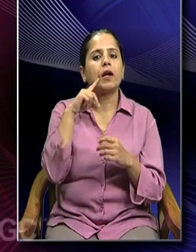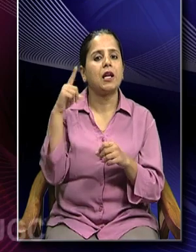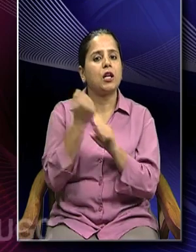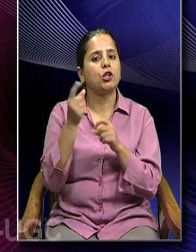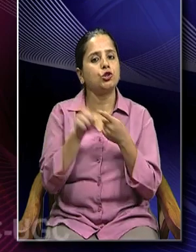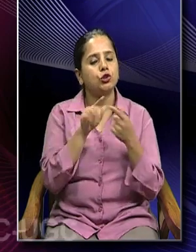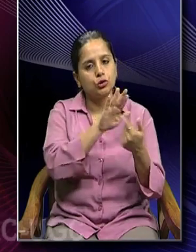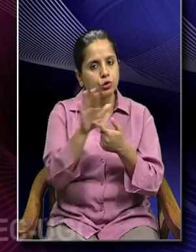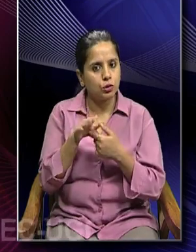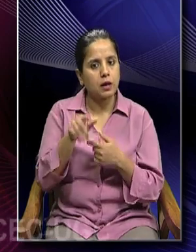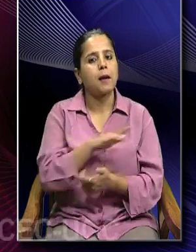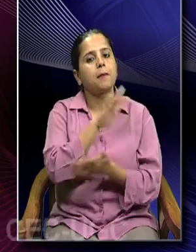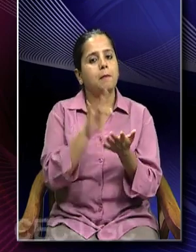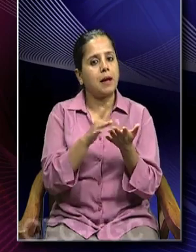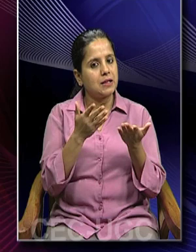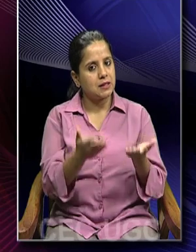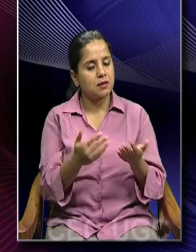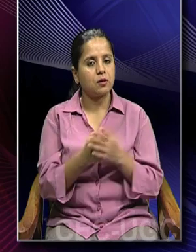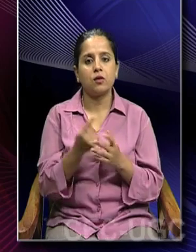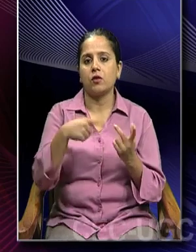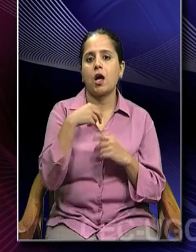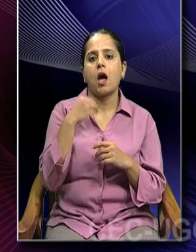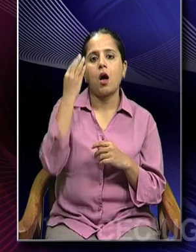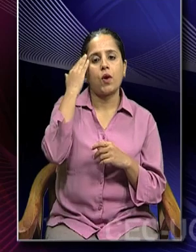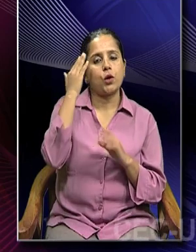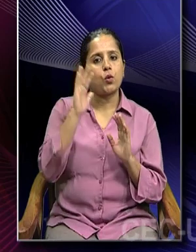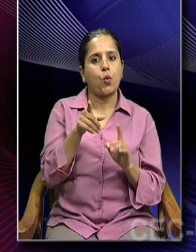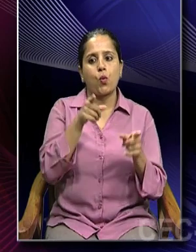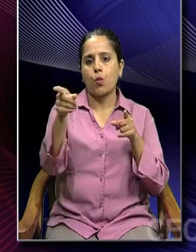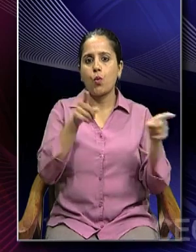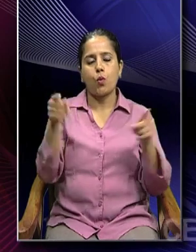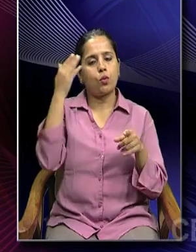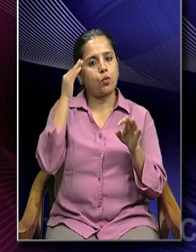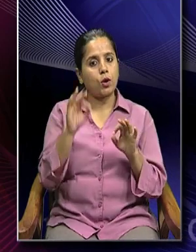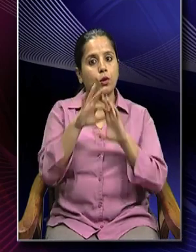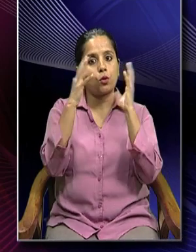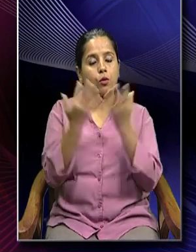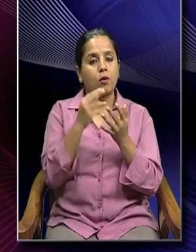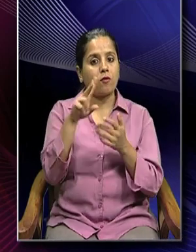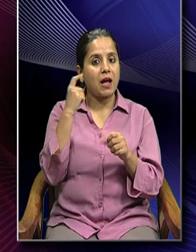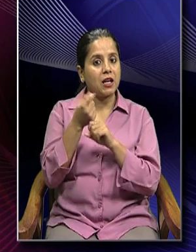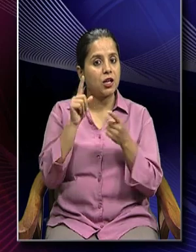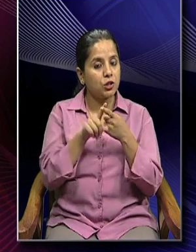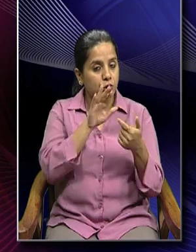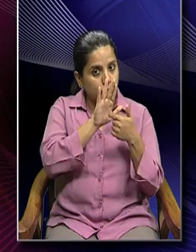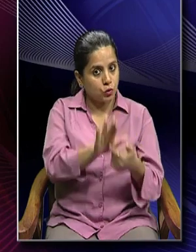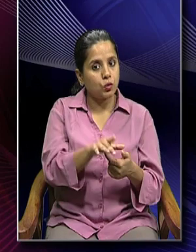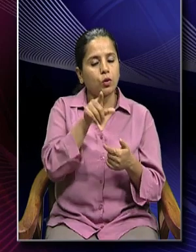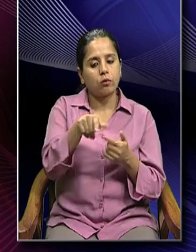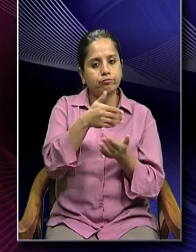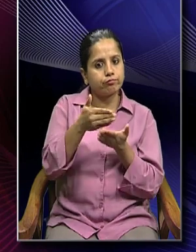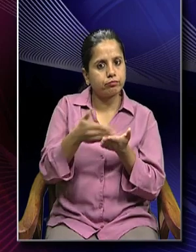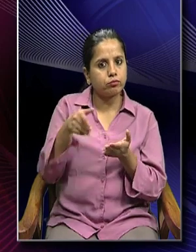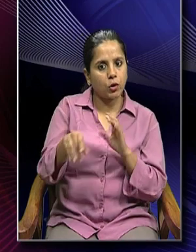indicative of a place where we are aware of each other. So, global village is an indicative of eliminating